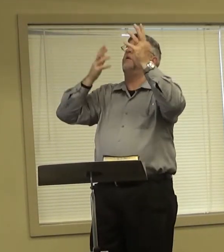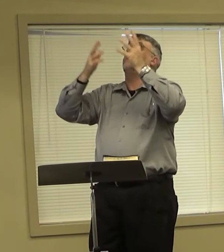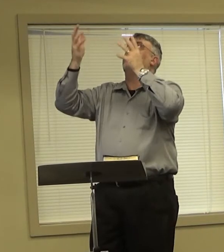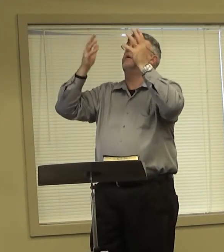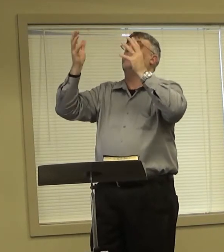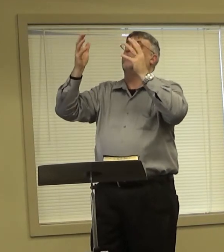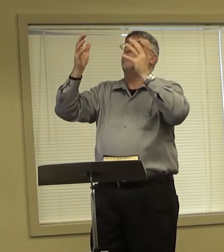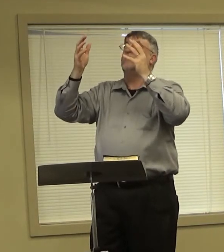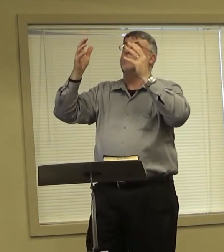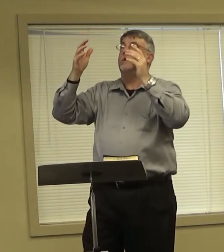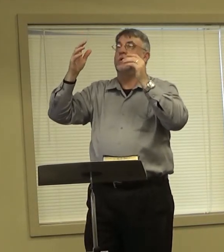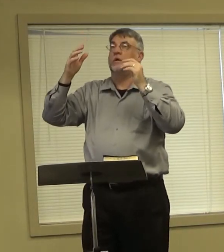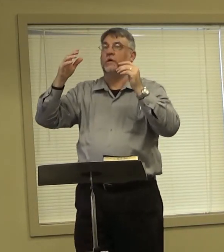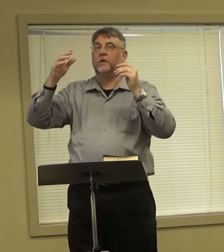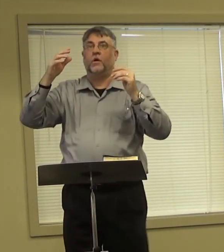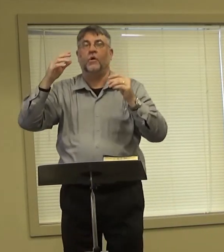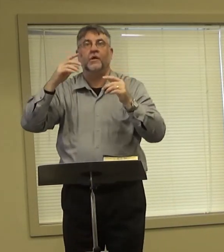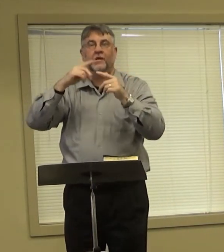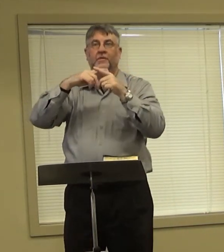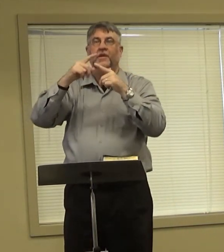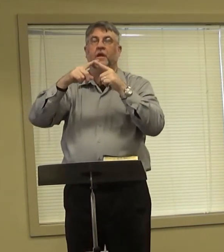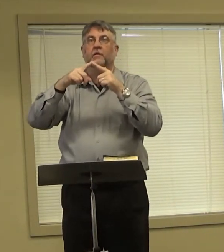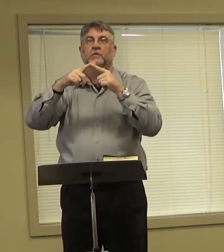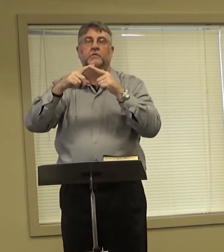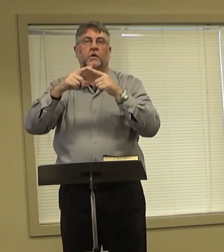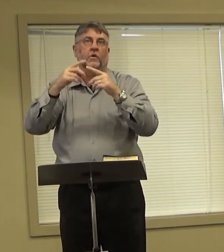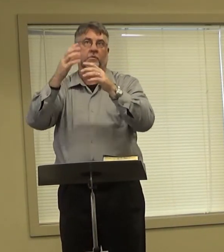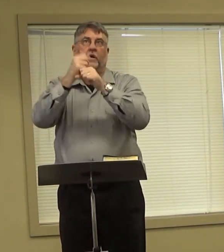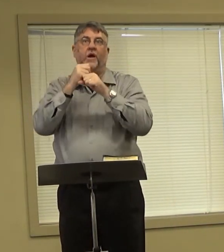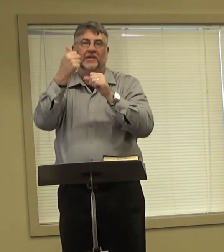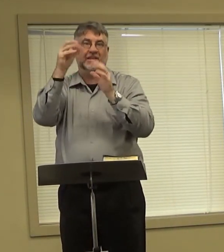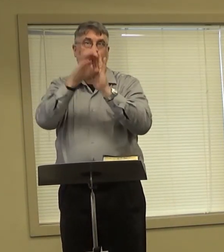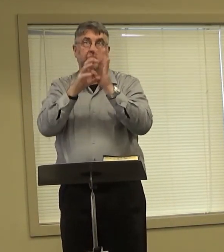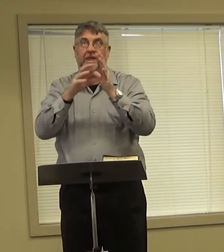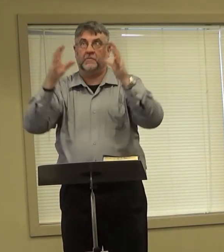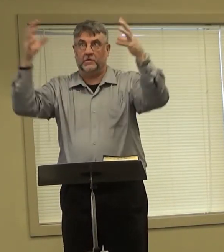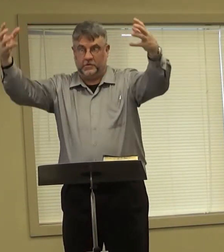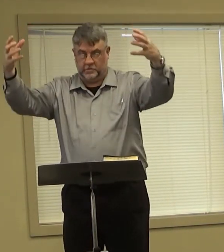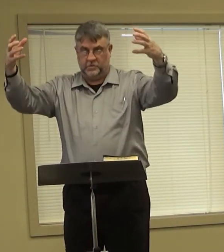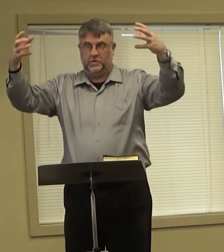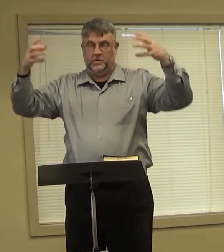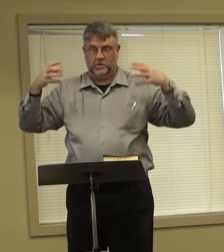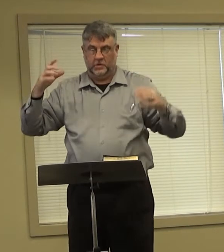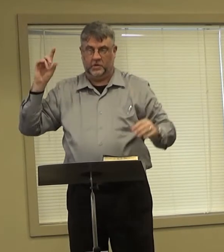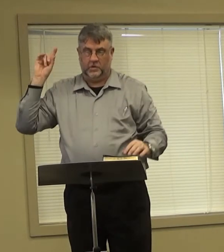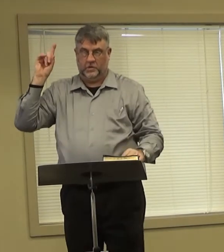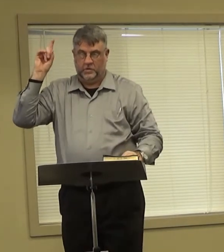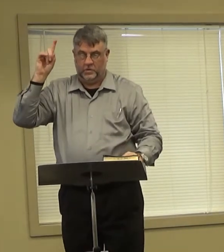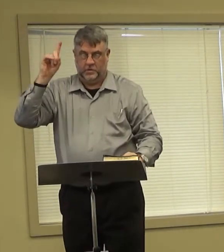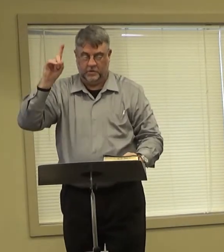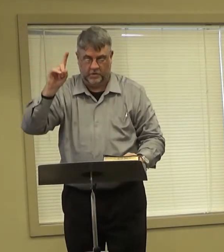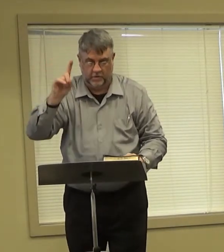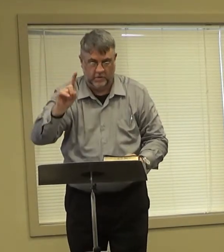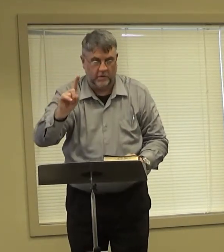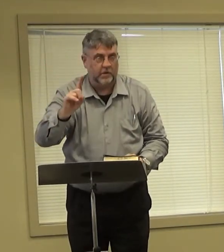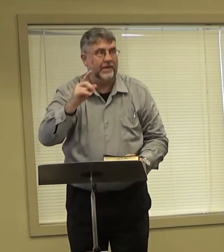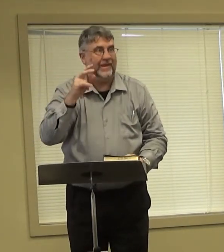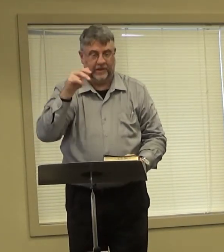and the cloud came down. And he talked with God. And God gave him the Ten Commandments. And he walked down the